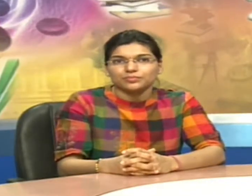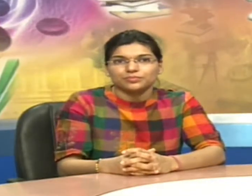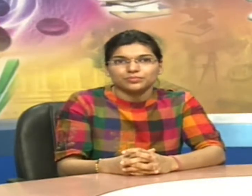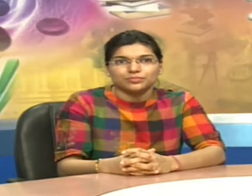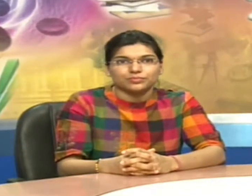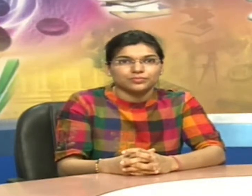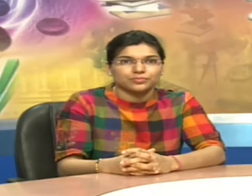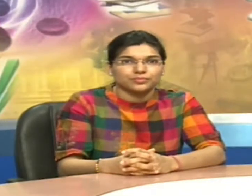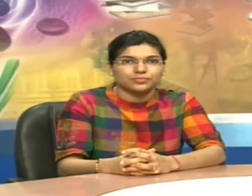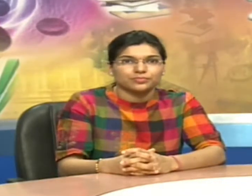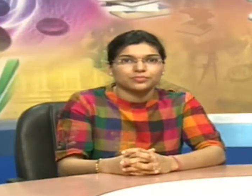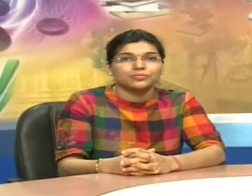answer.